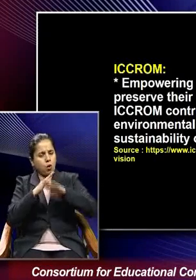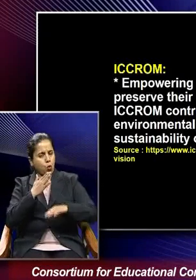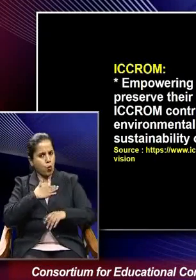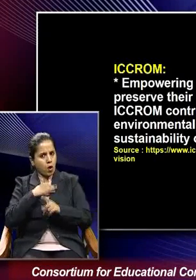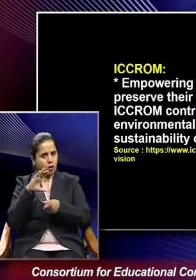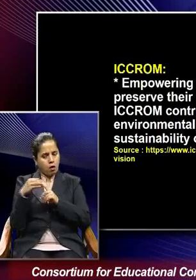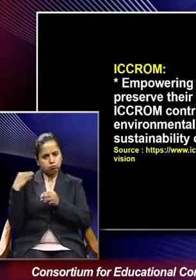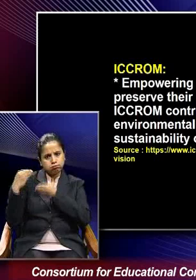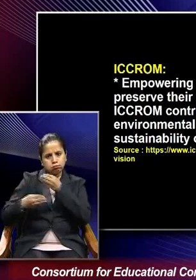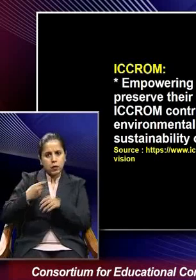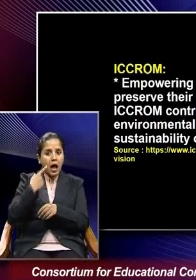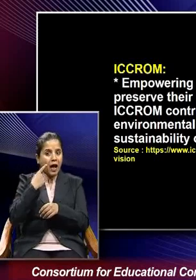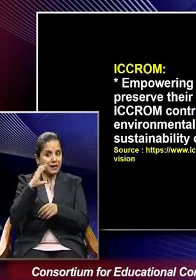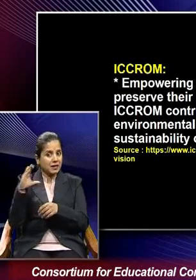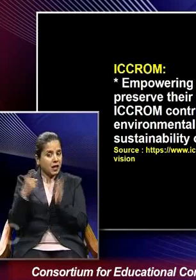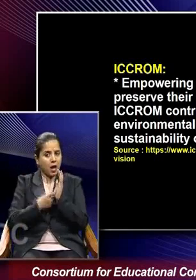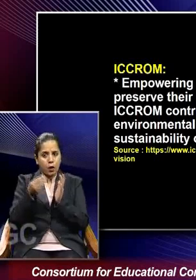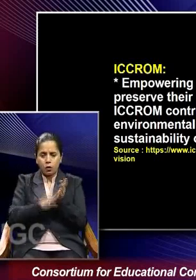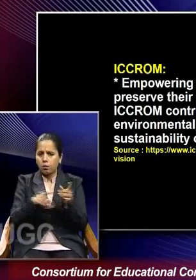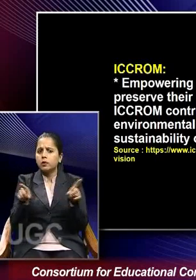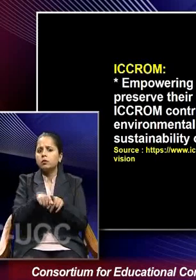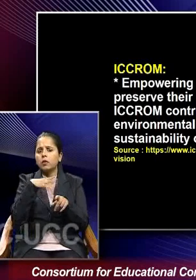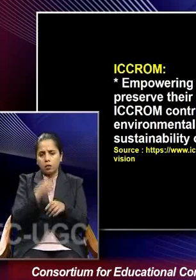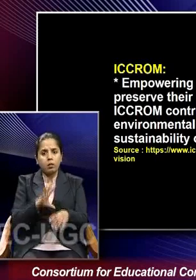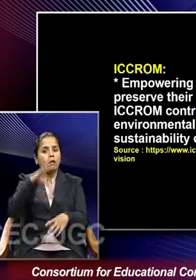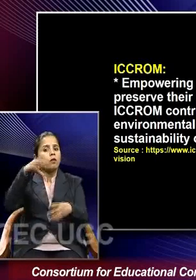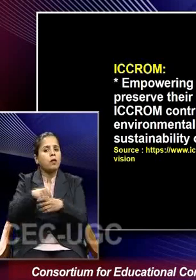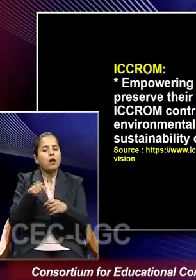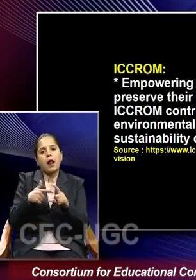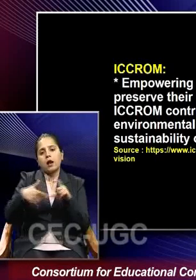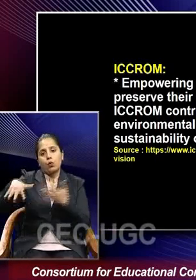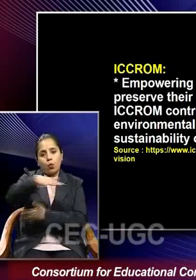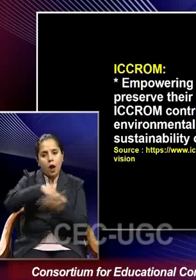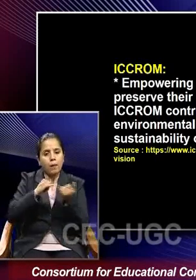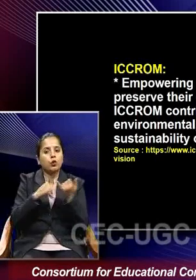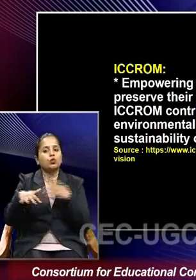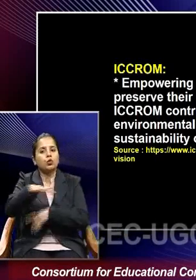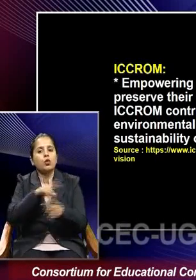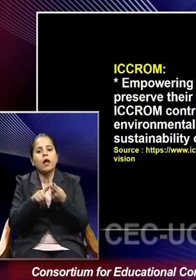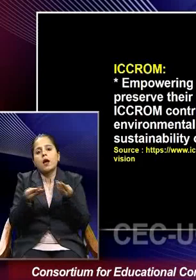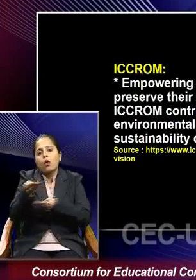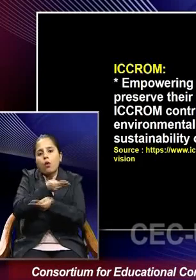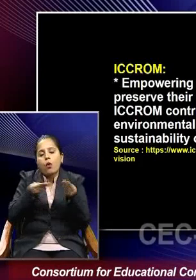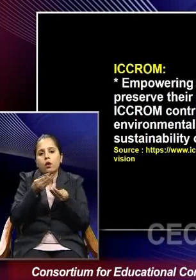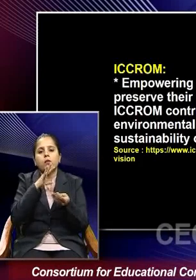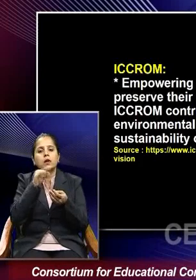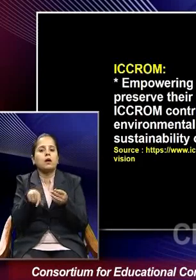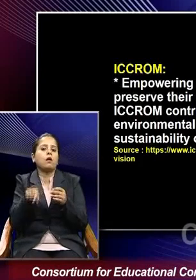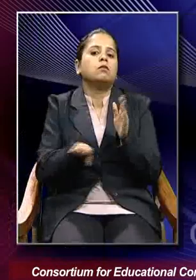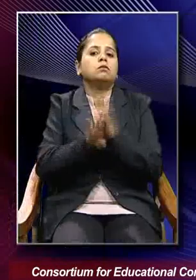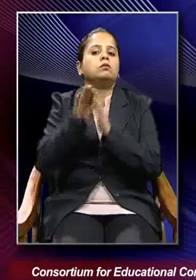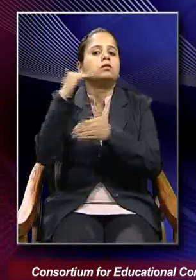their cultural heritage. The ICCROM also contributes to the environment, social, economic sustainability